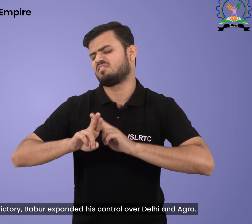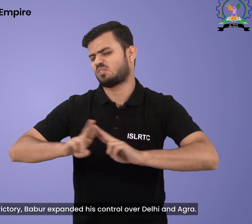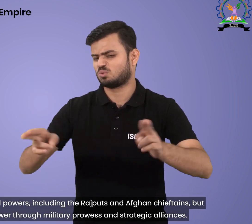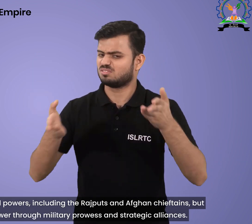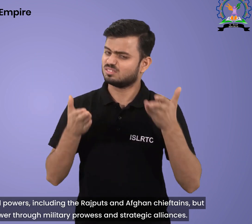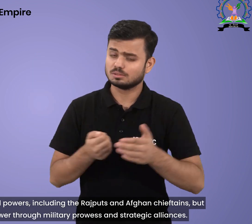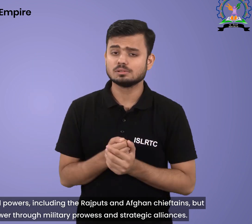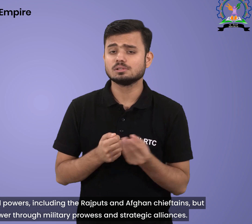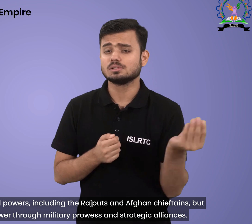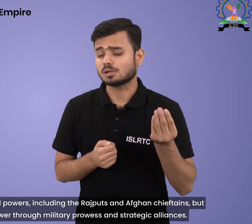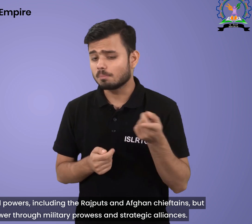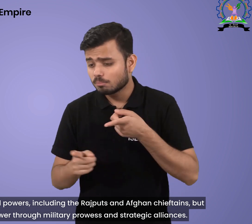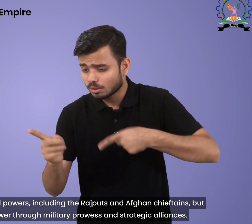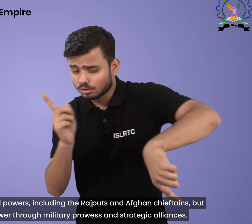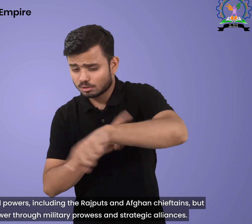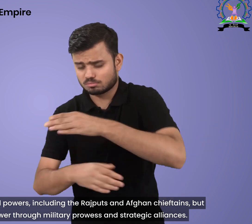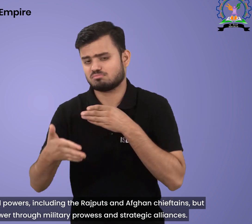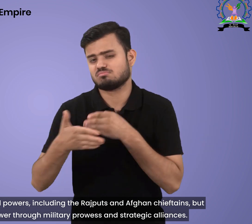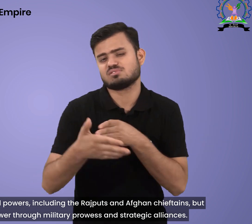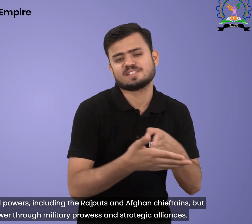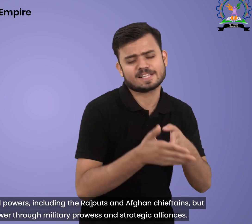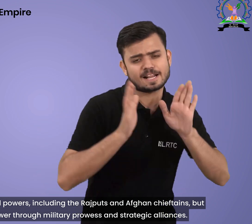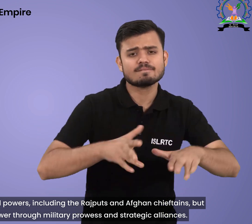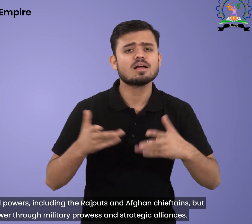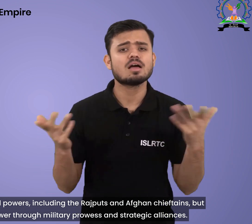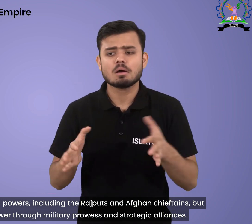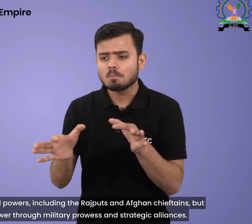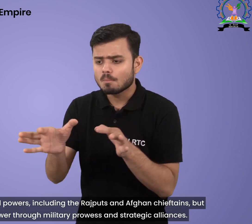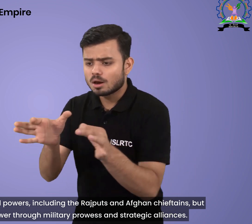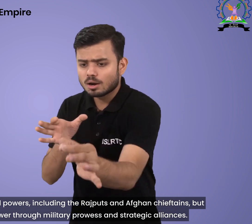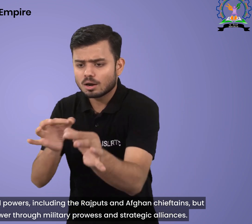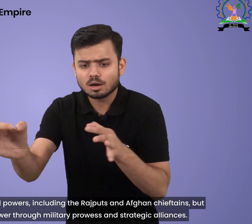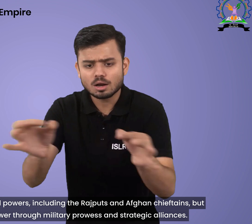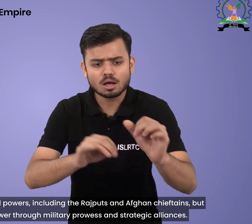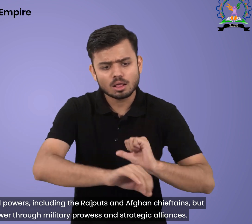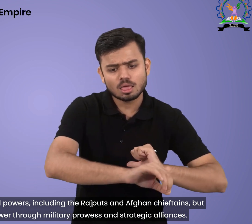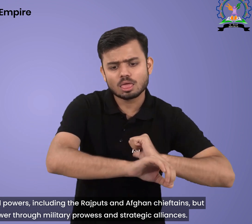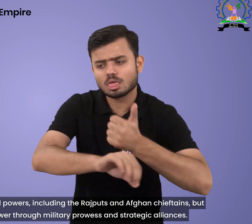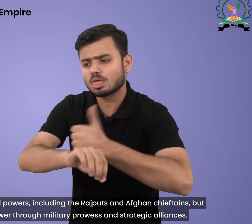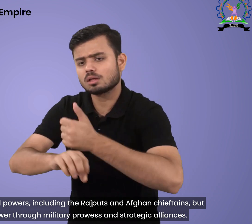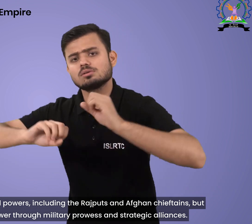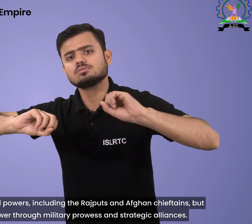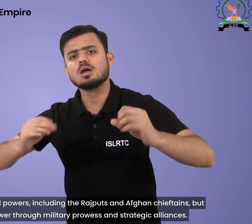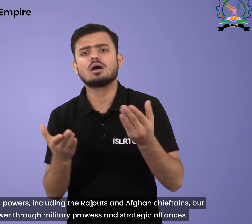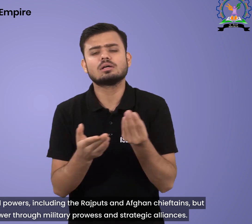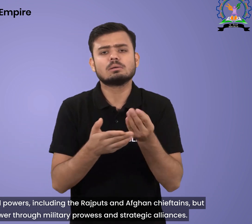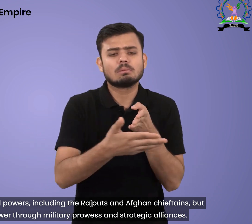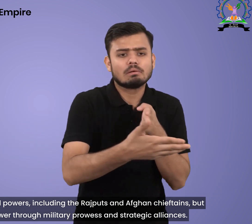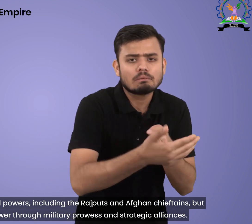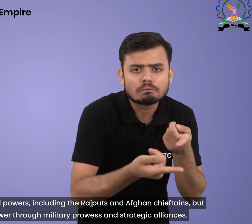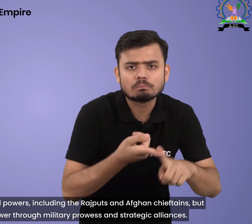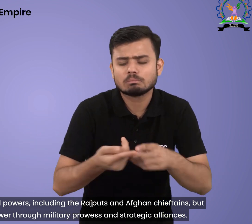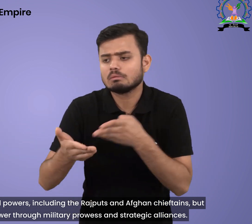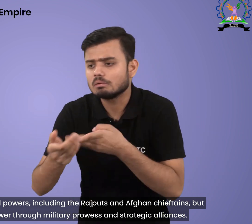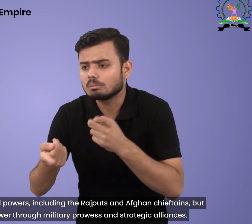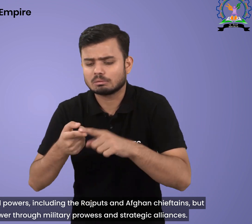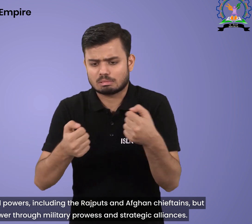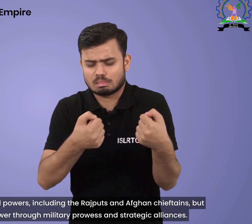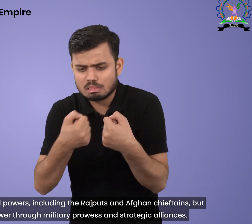He faced challenges from regional powers, including the Rajputs and Afghan chieftains, but successfully consolidated power